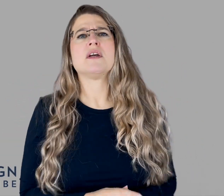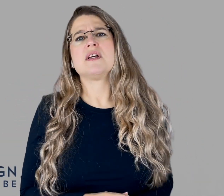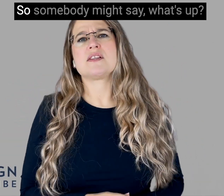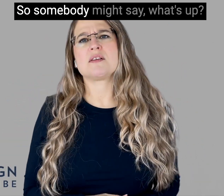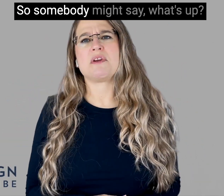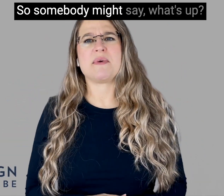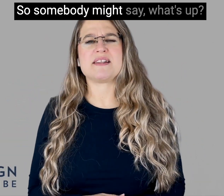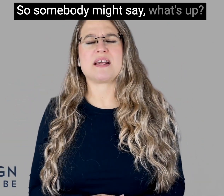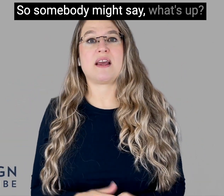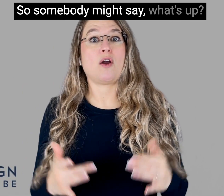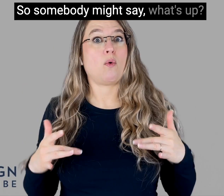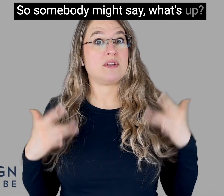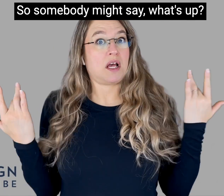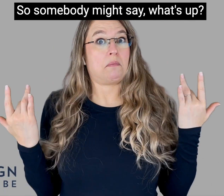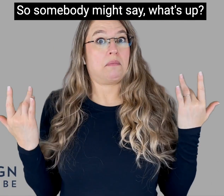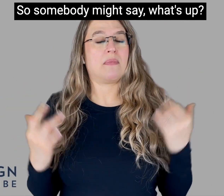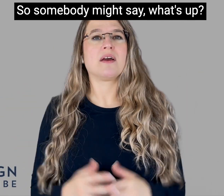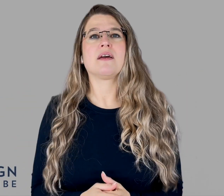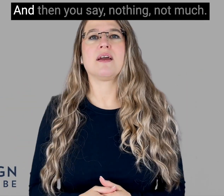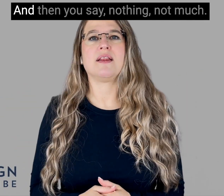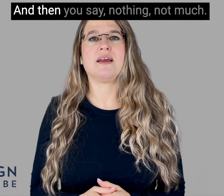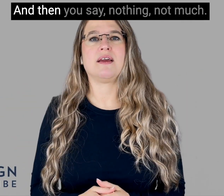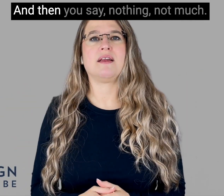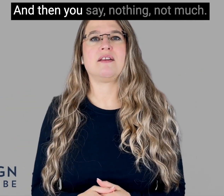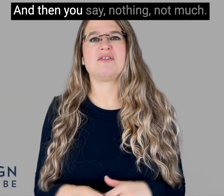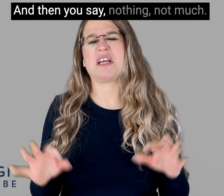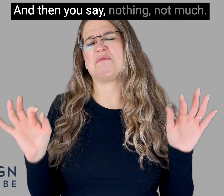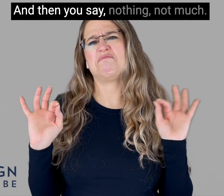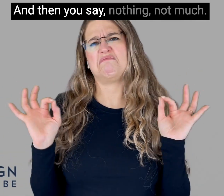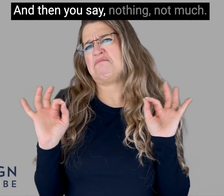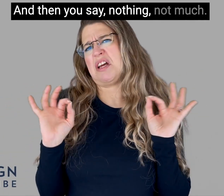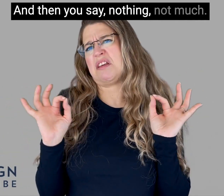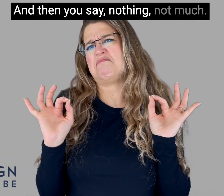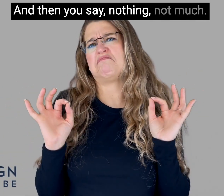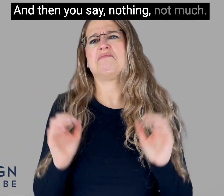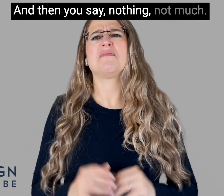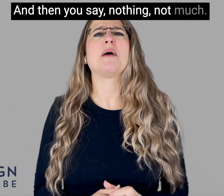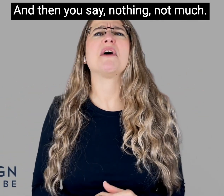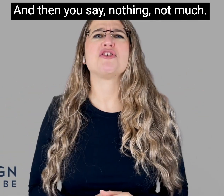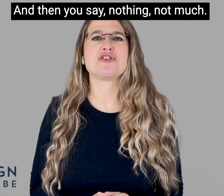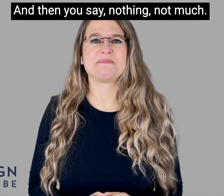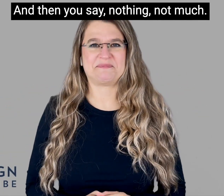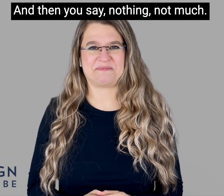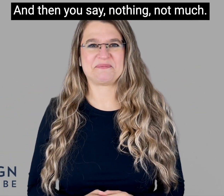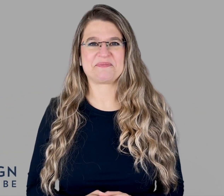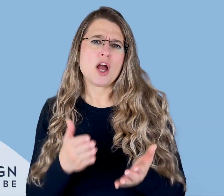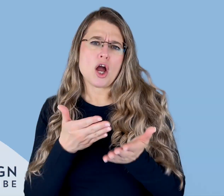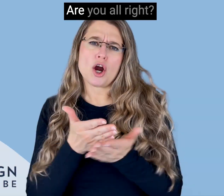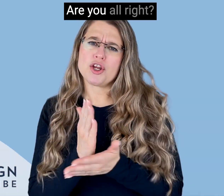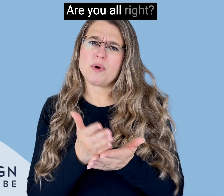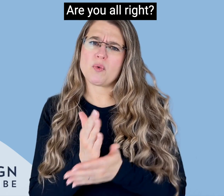So somebody might say, what's up? And then you say, nothing, not much. Are you all